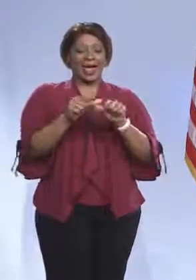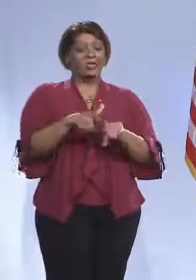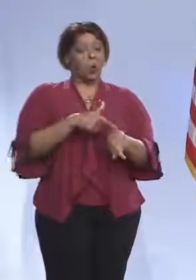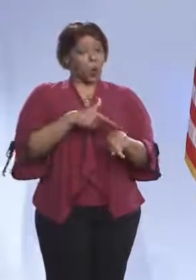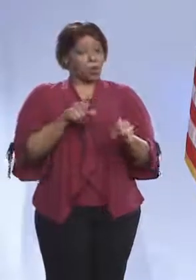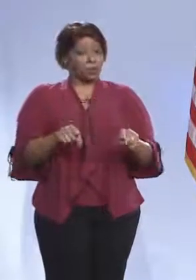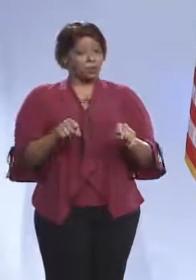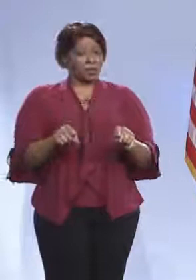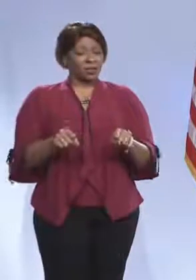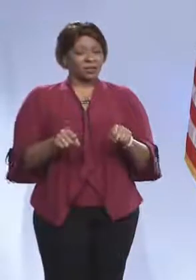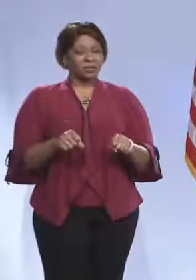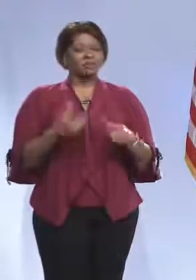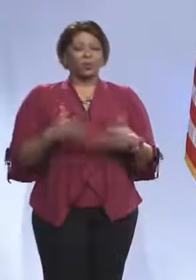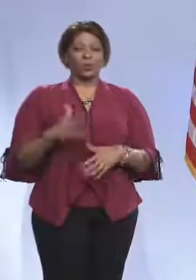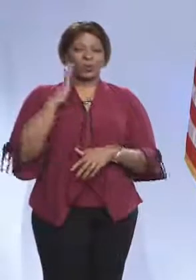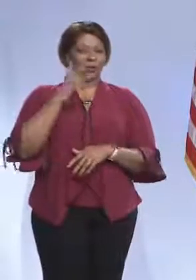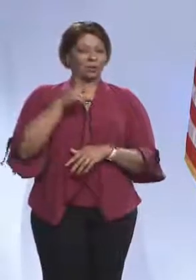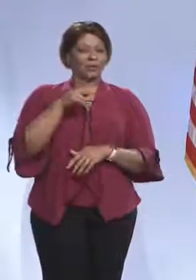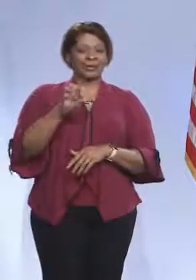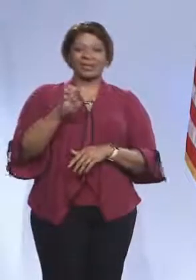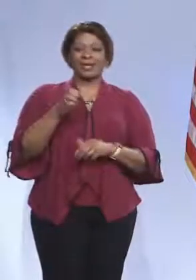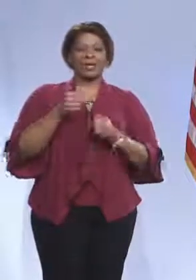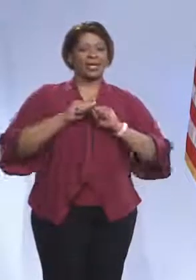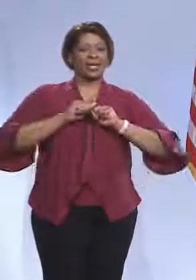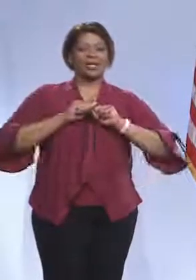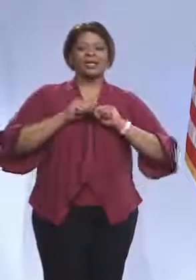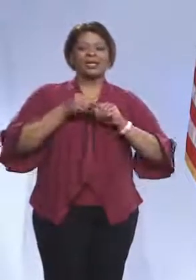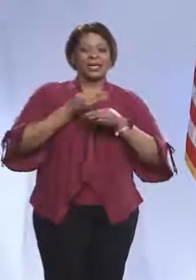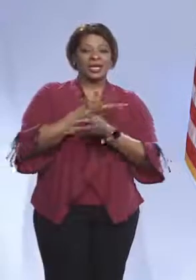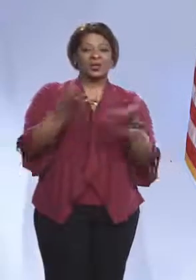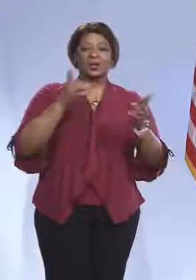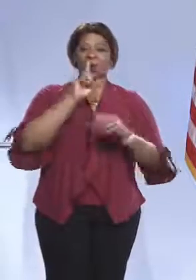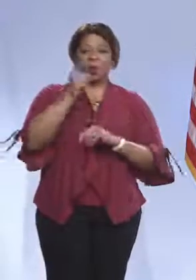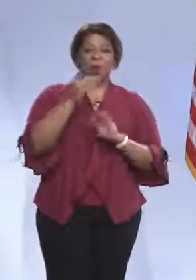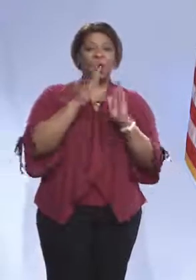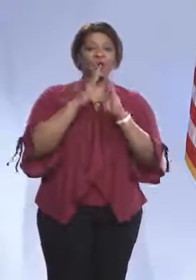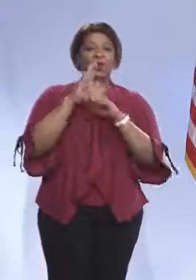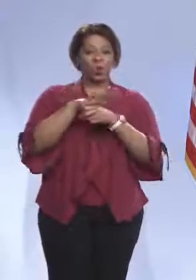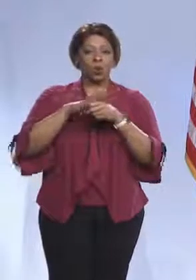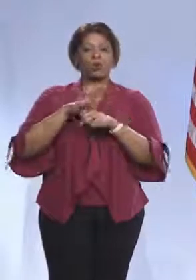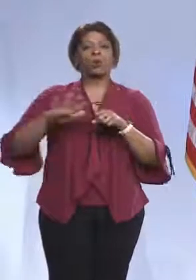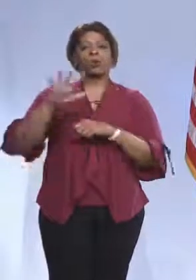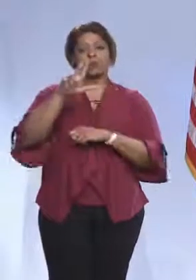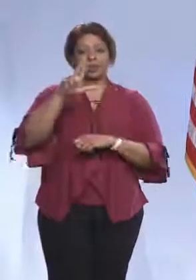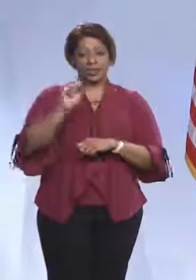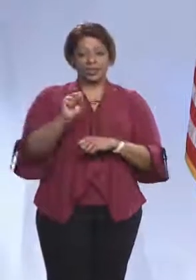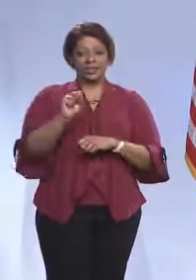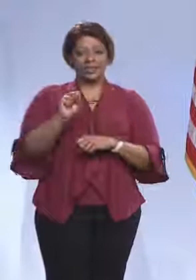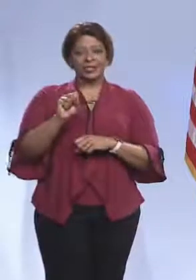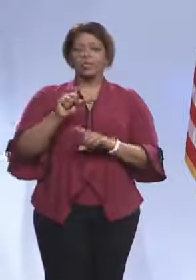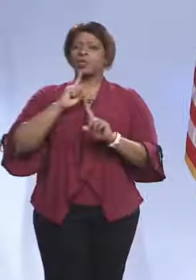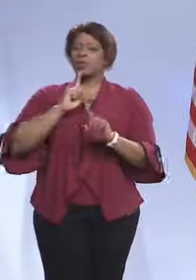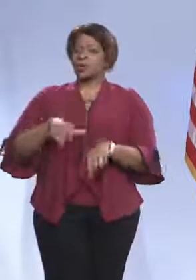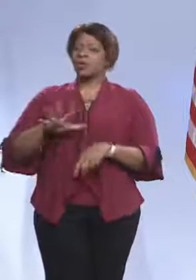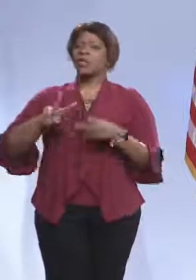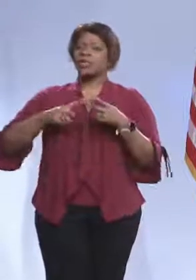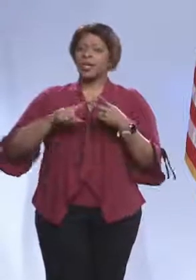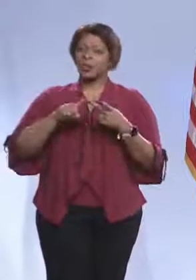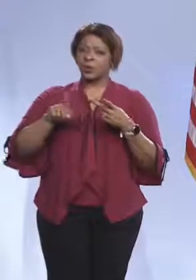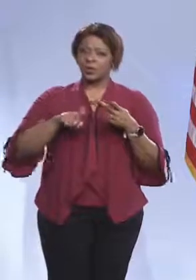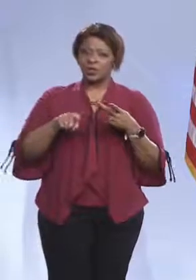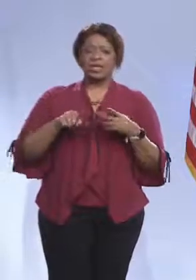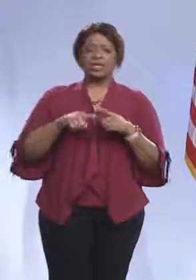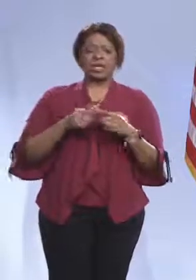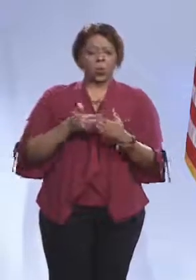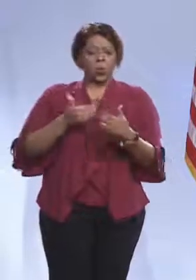possible, because as you know, PPE has been an issue not just locally but throughout the United States. And in response to your second question, as far as the